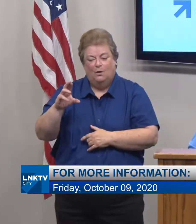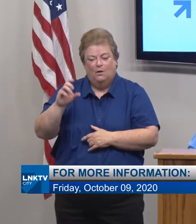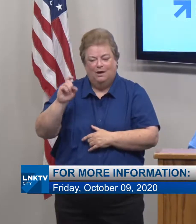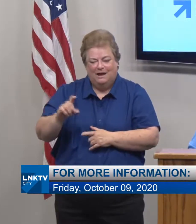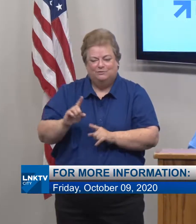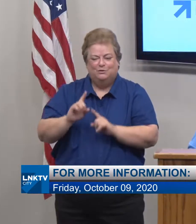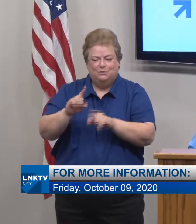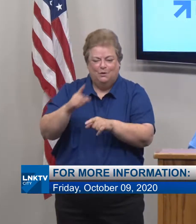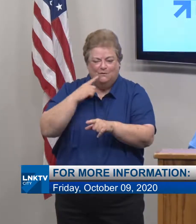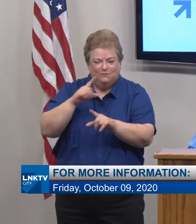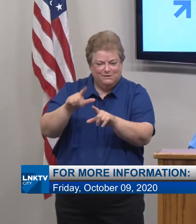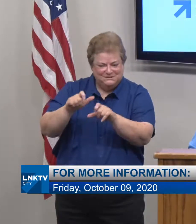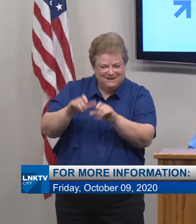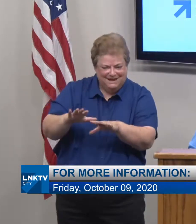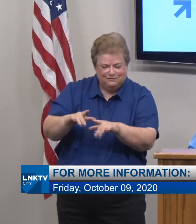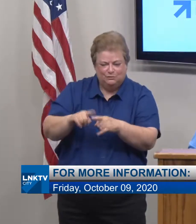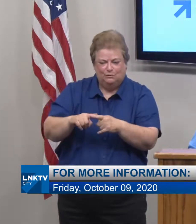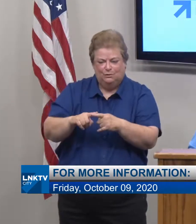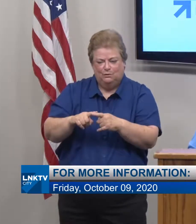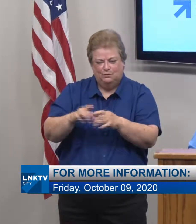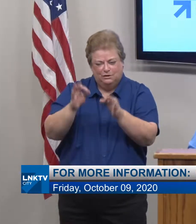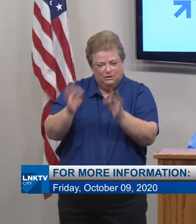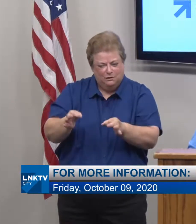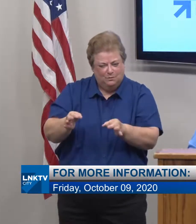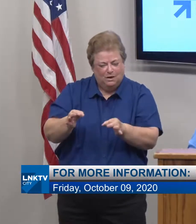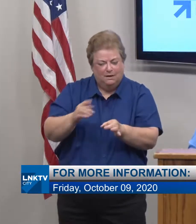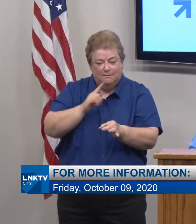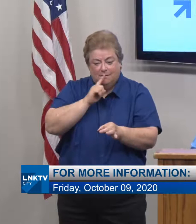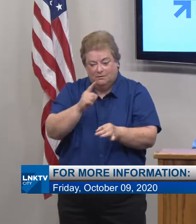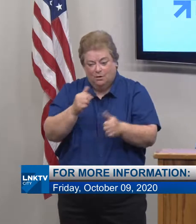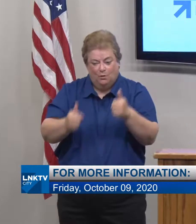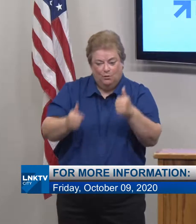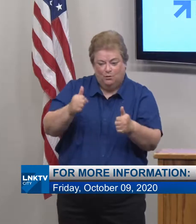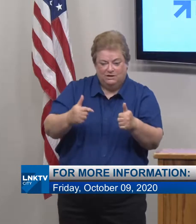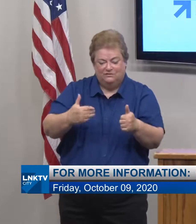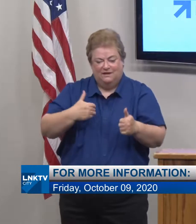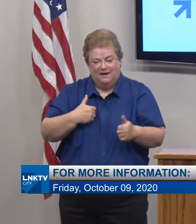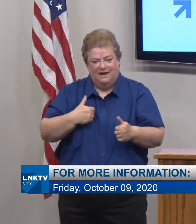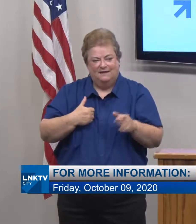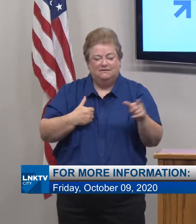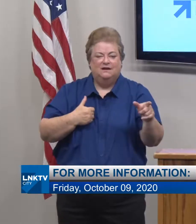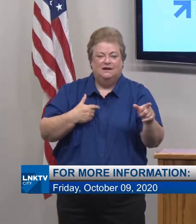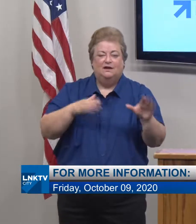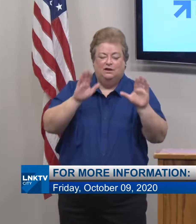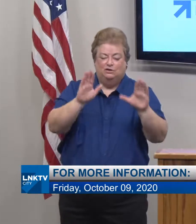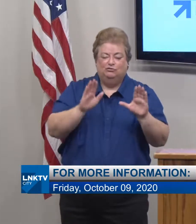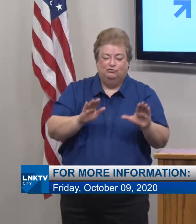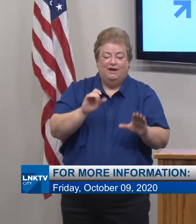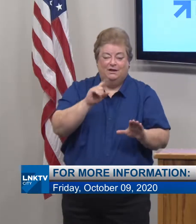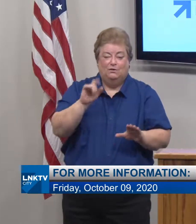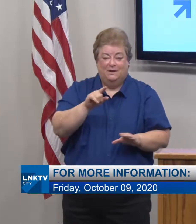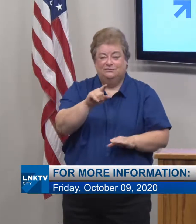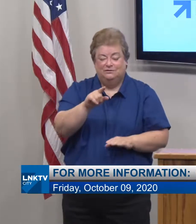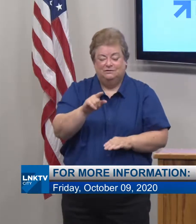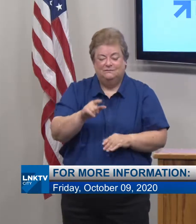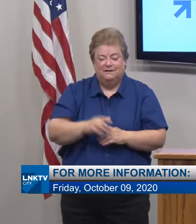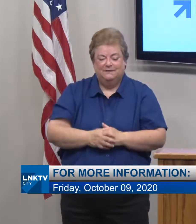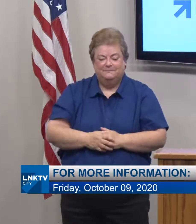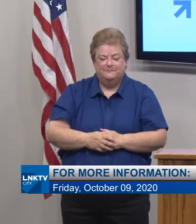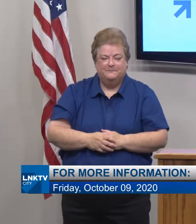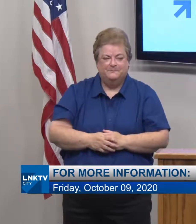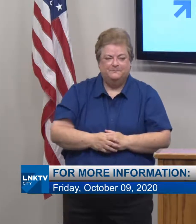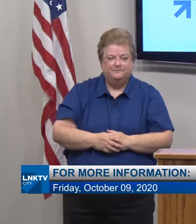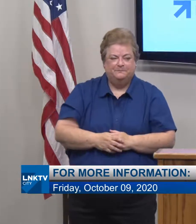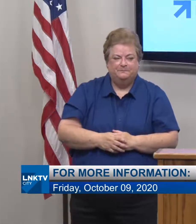to assess what they actually have? Riley, that's a great question, and thank you for asking. I mentioned